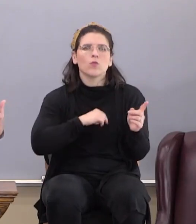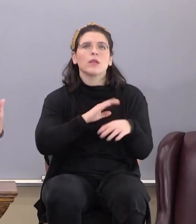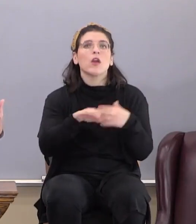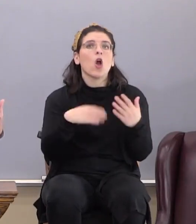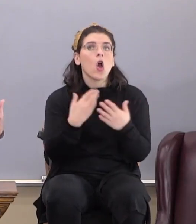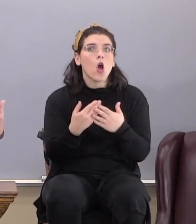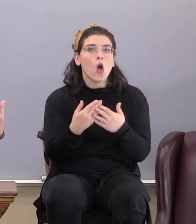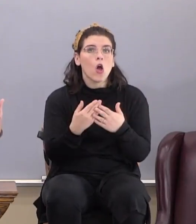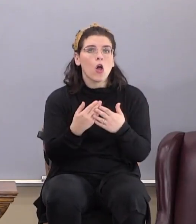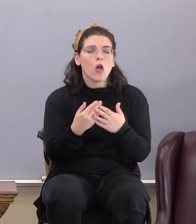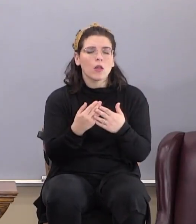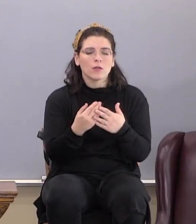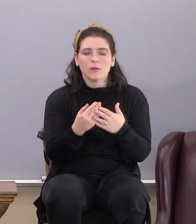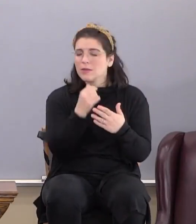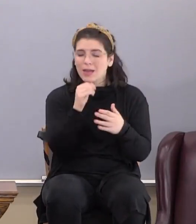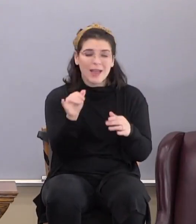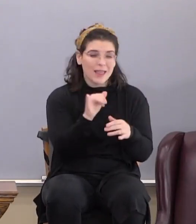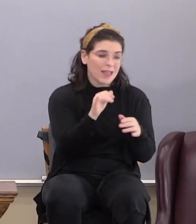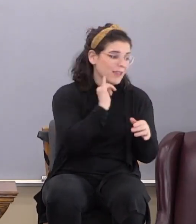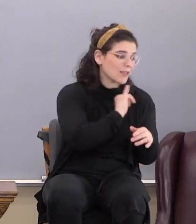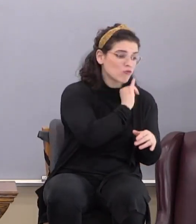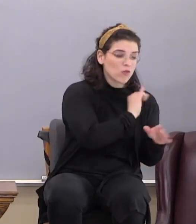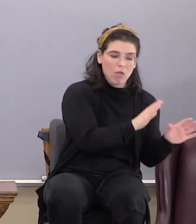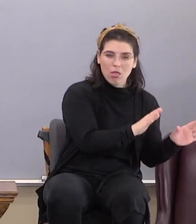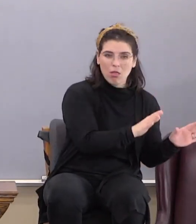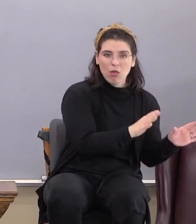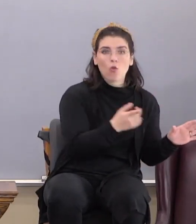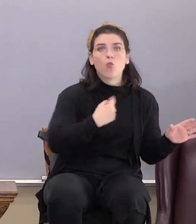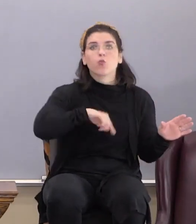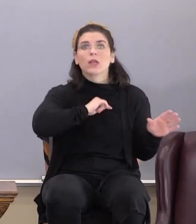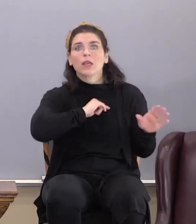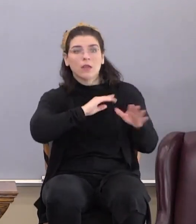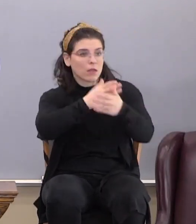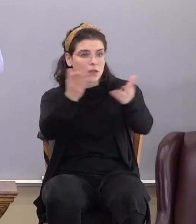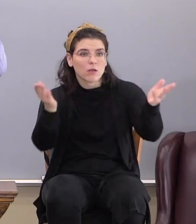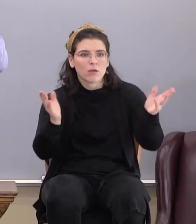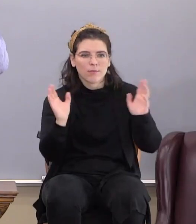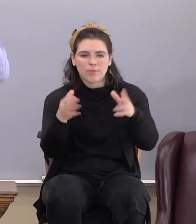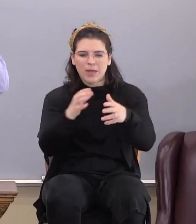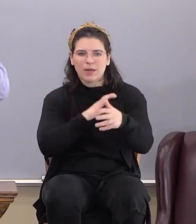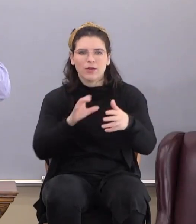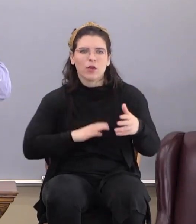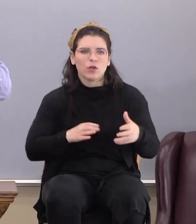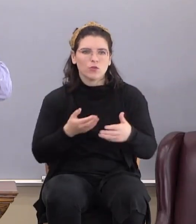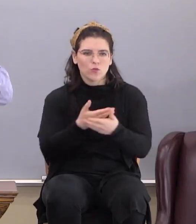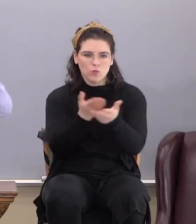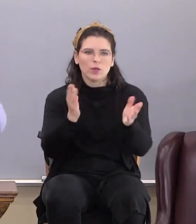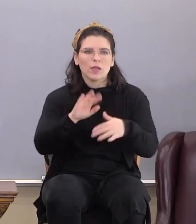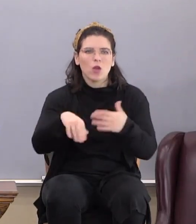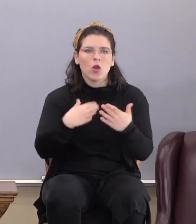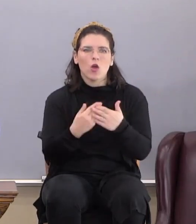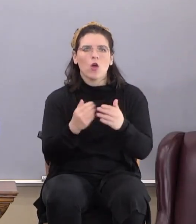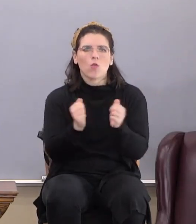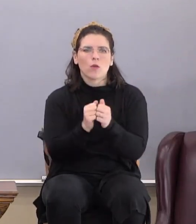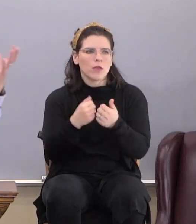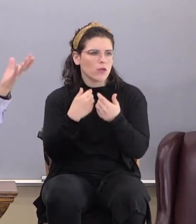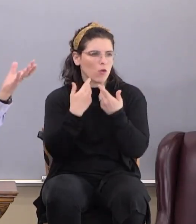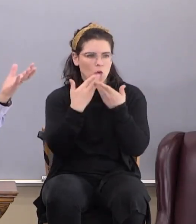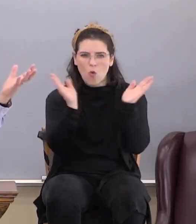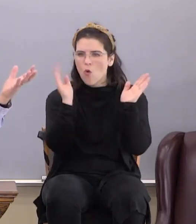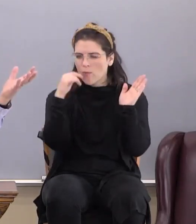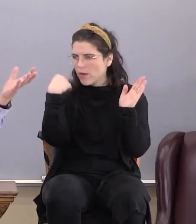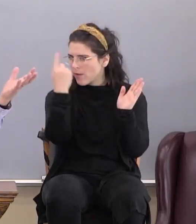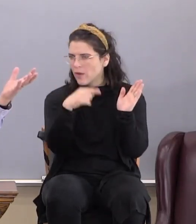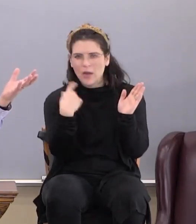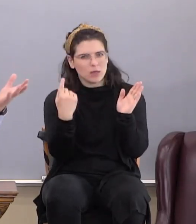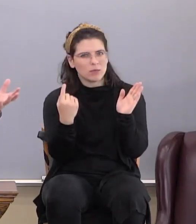all, not like Israel, we, body of Christ, but we all, with open